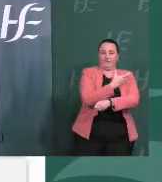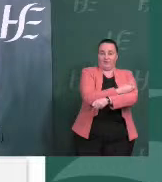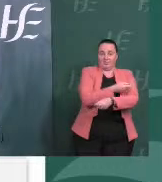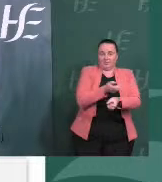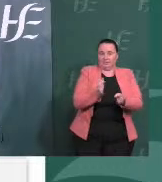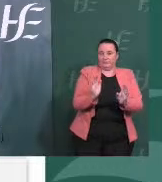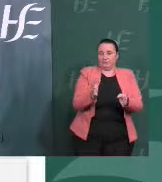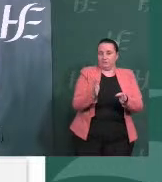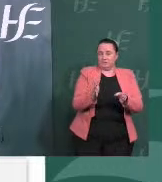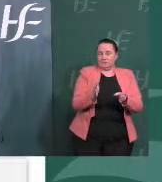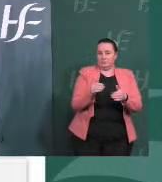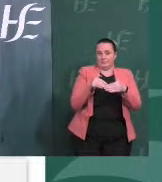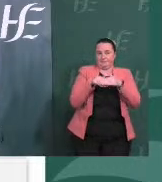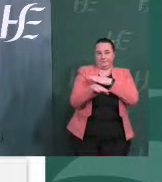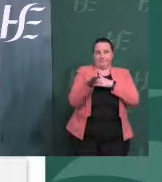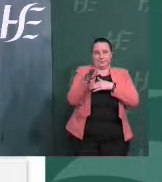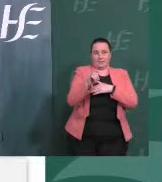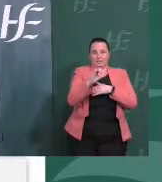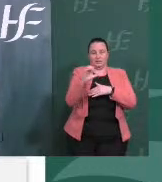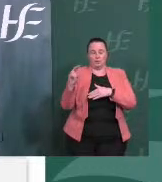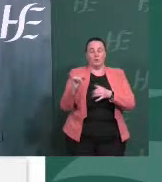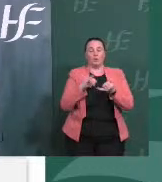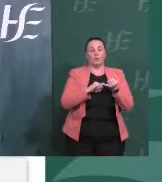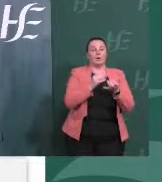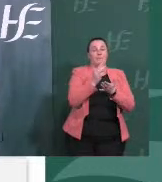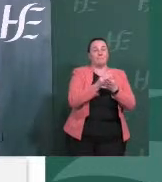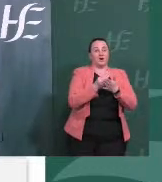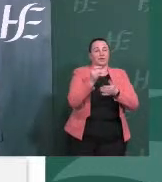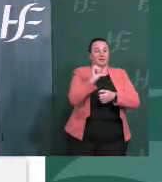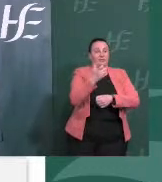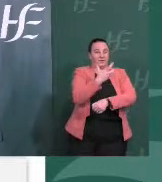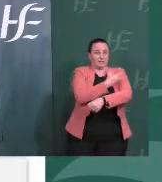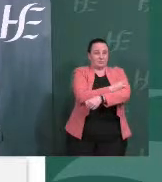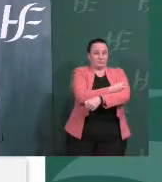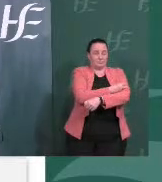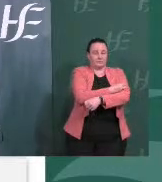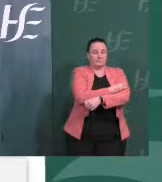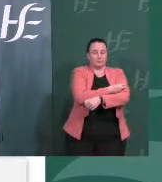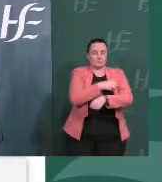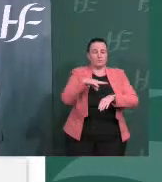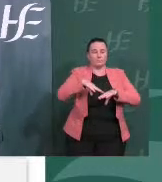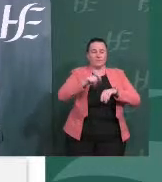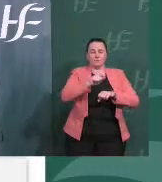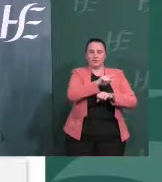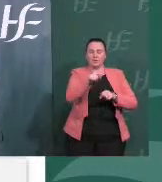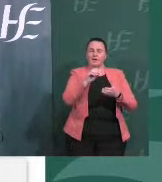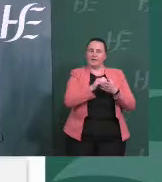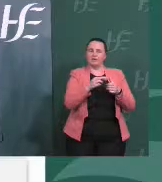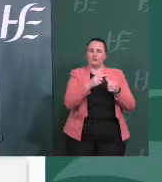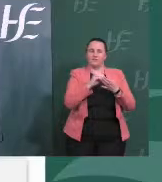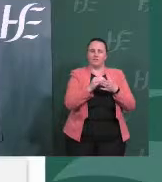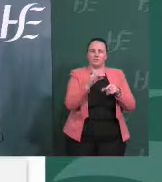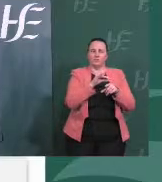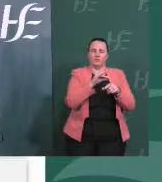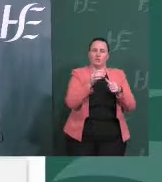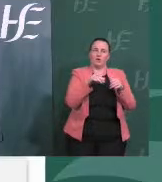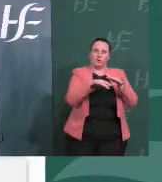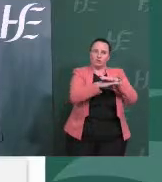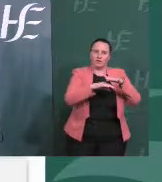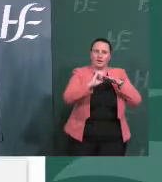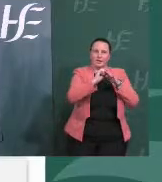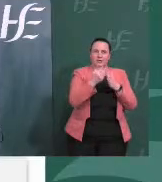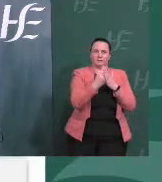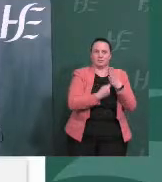of those partially vaccinated, a great majority had an underlying condition. So